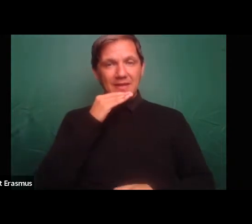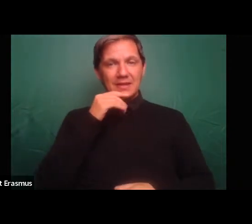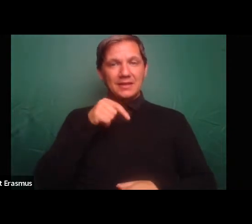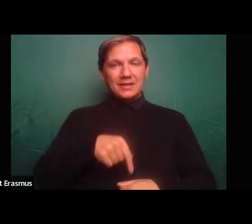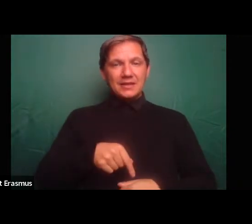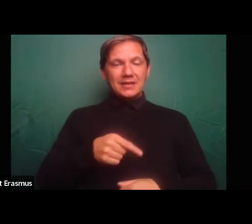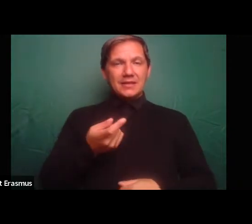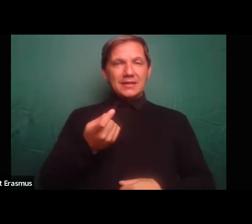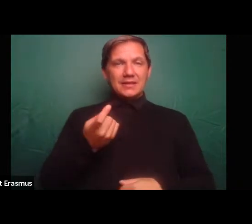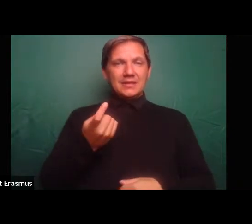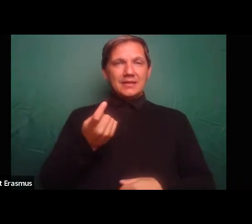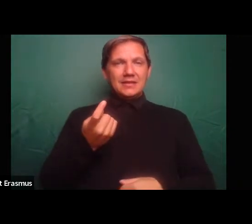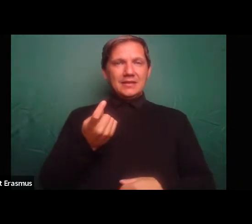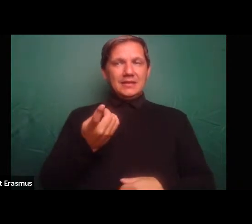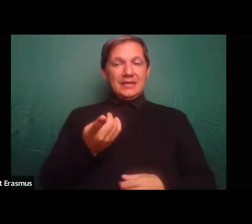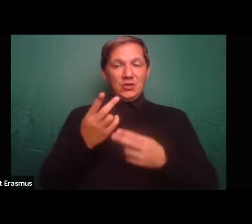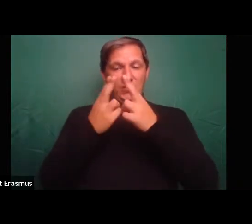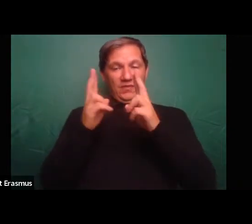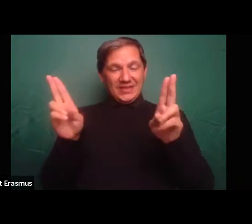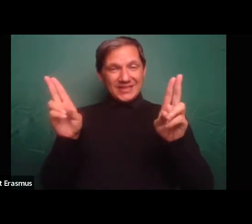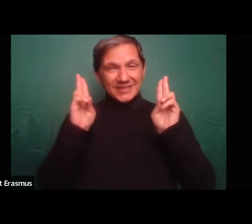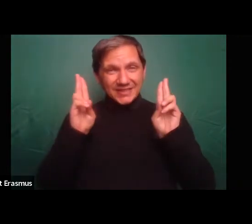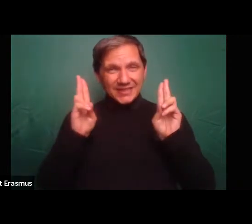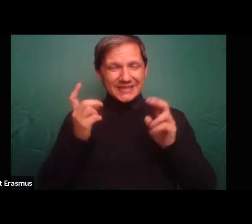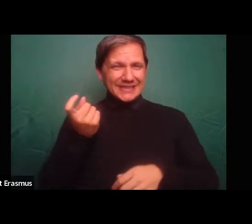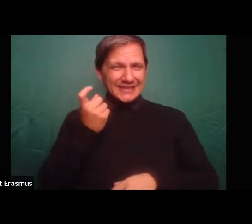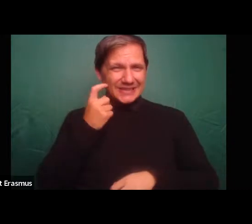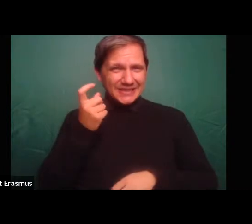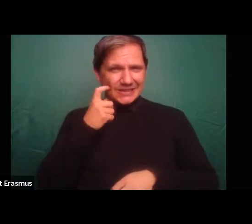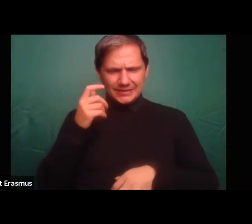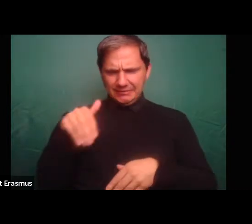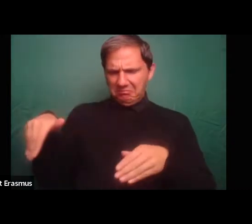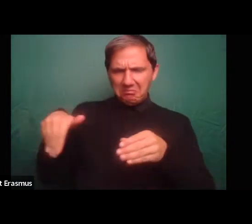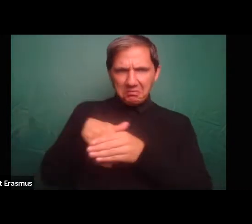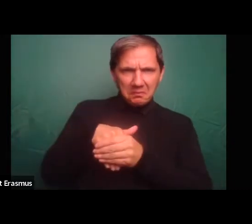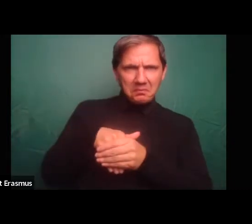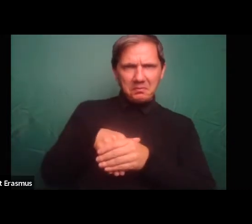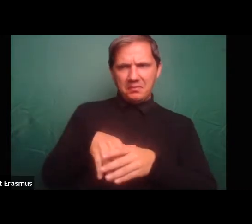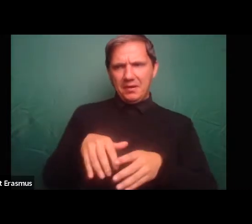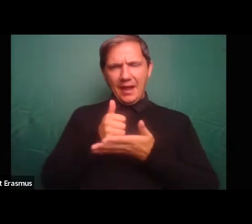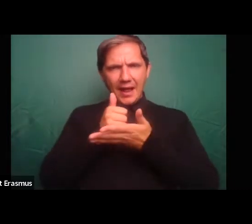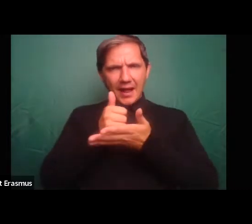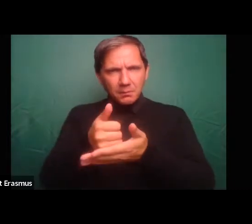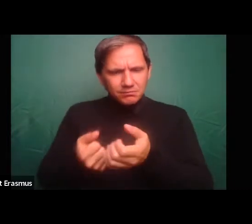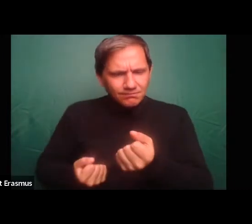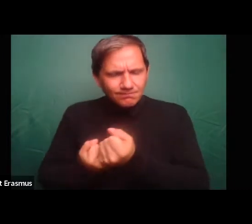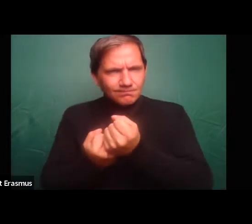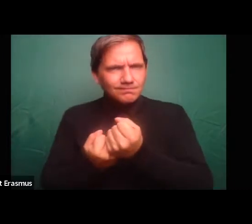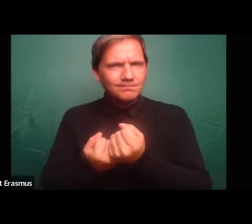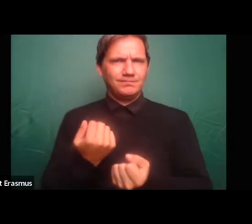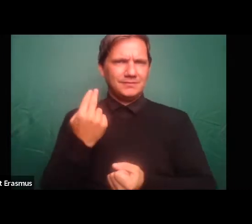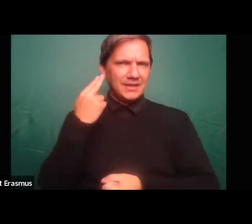not simple, for universities to accommodate various disabilities.